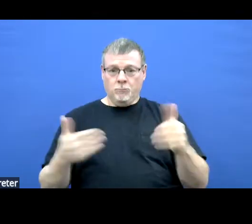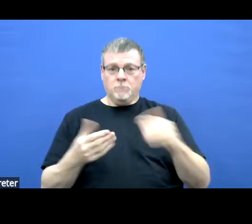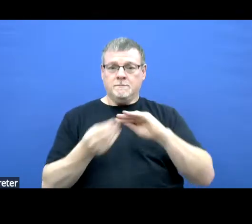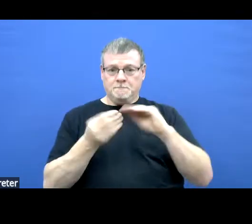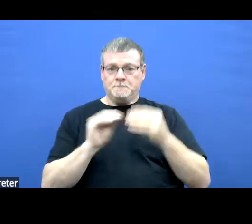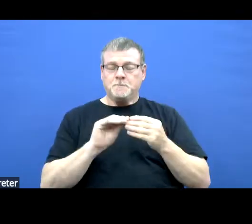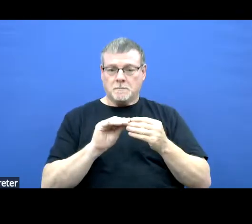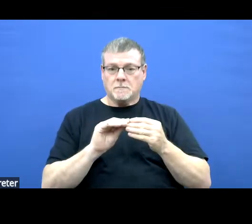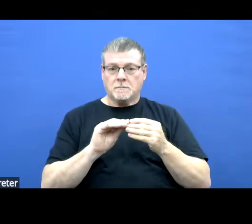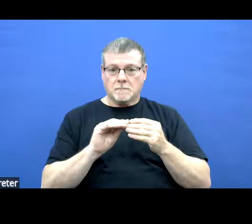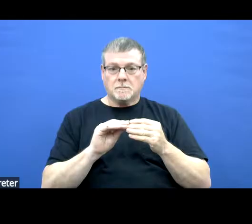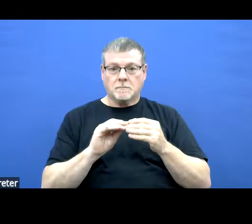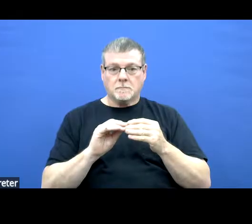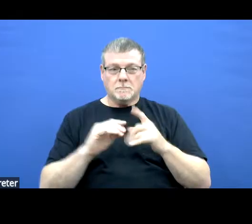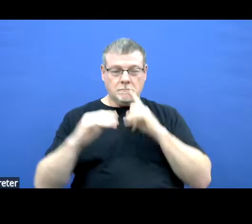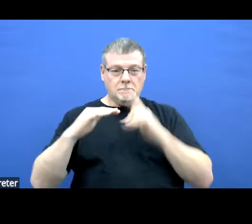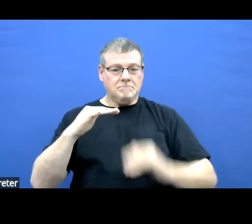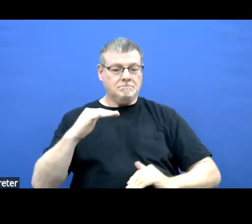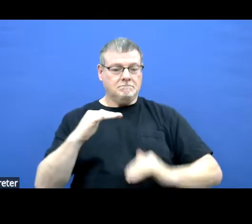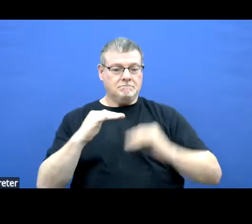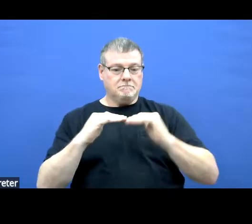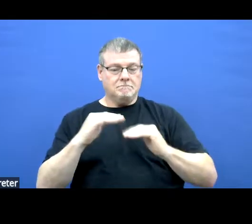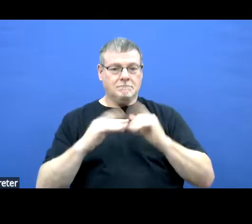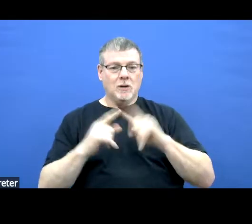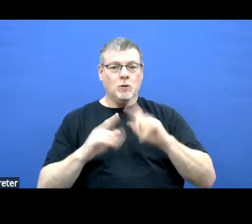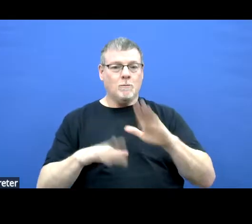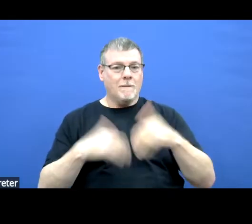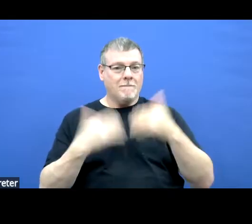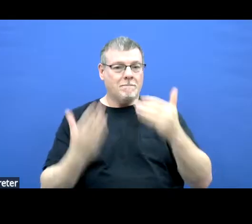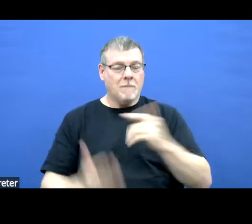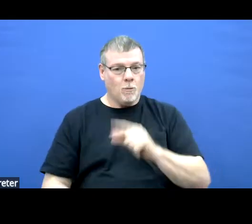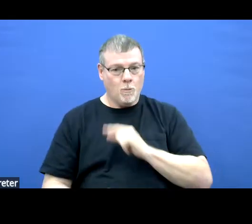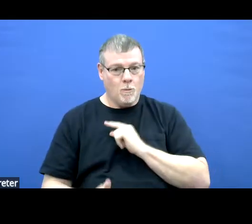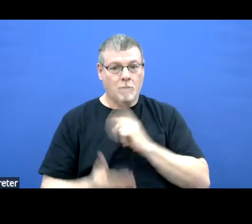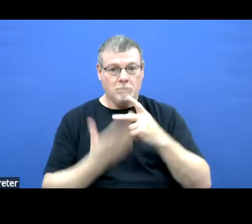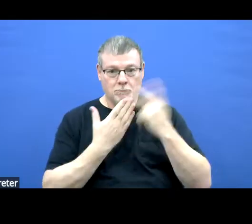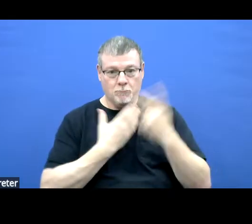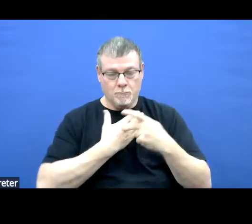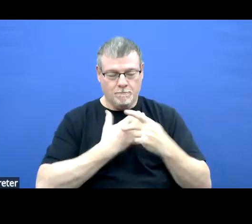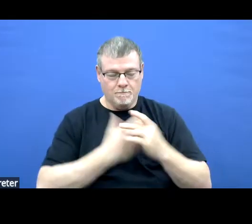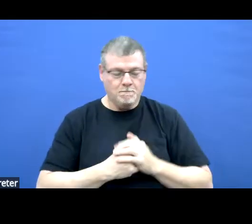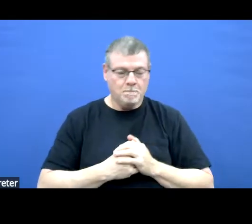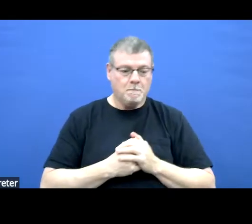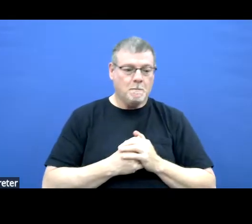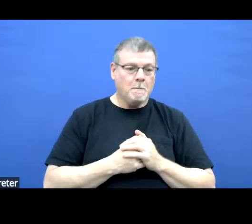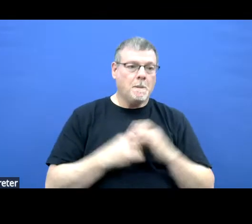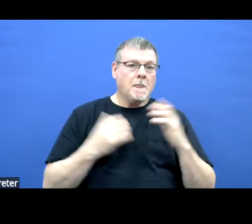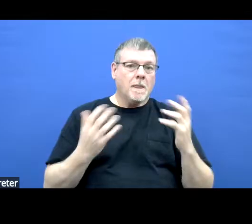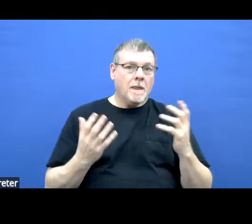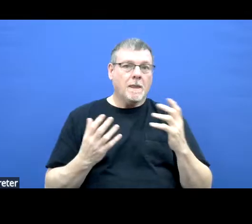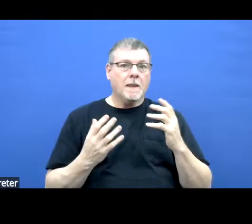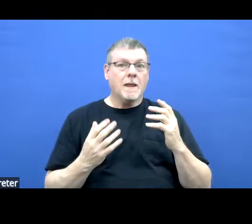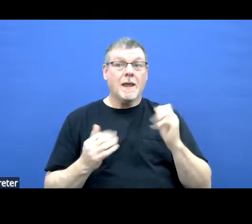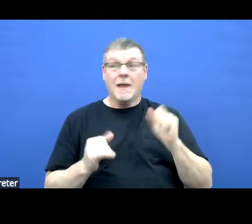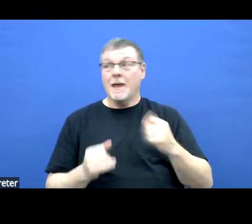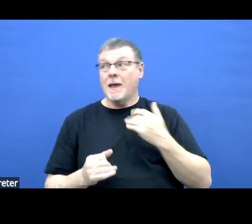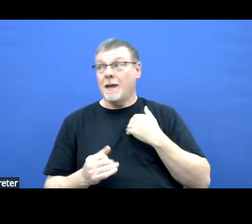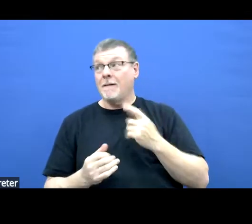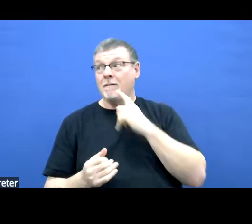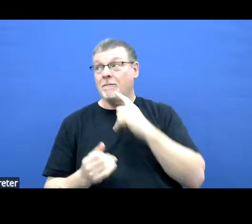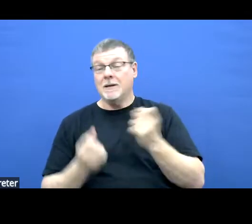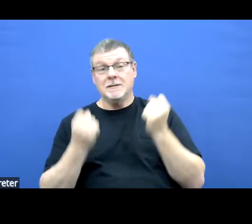We think we're at the upper limit for providing quality programming. We could have as many